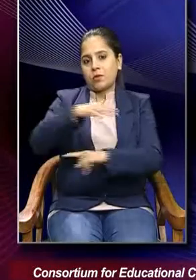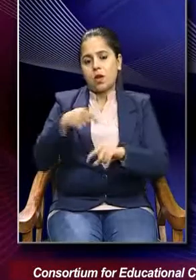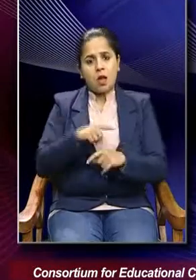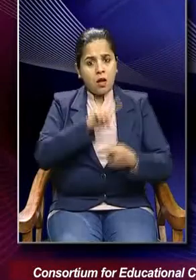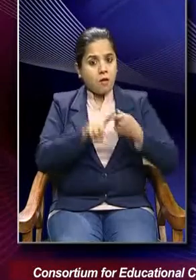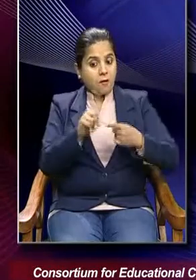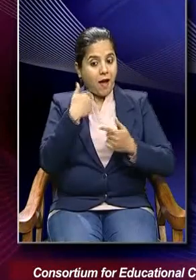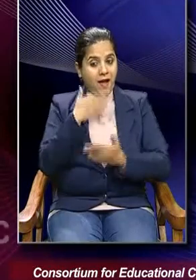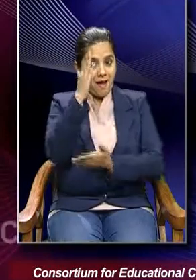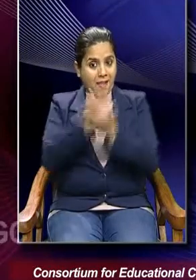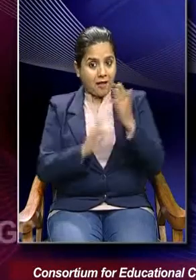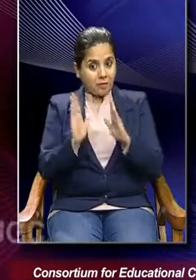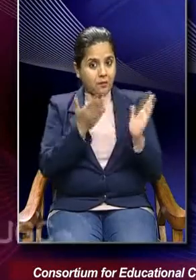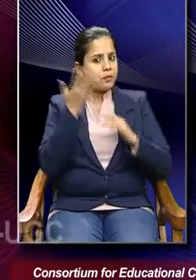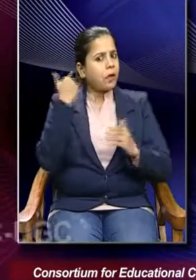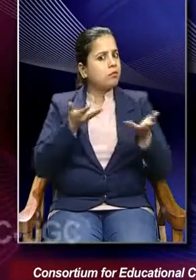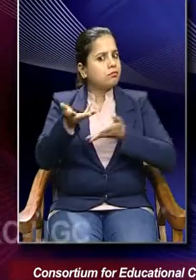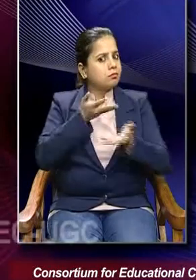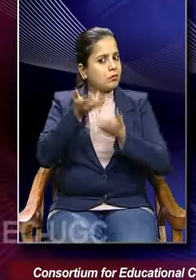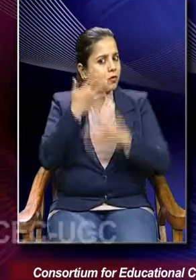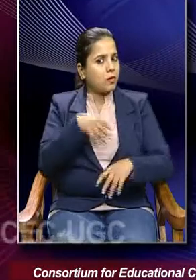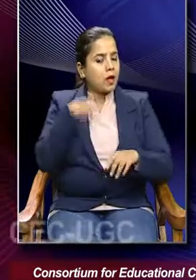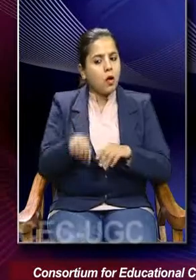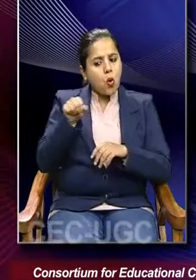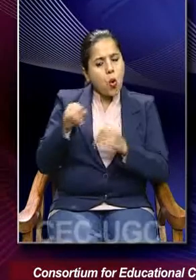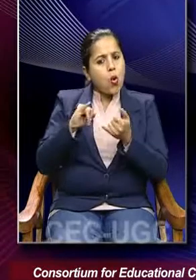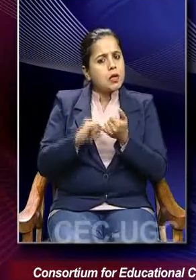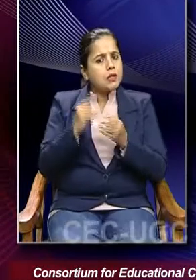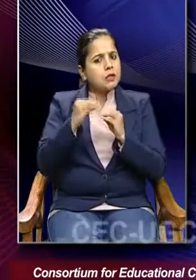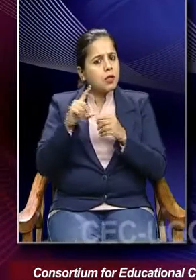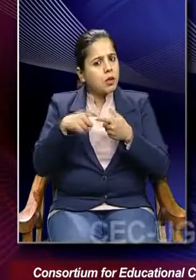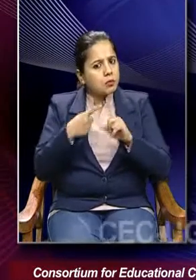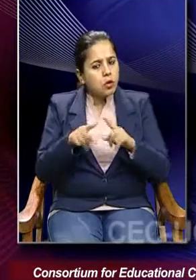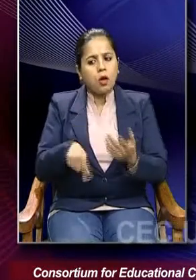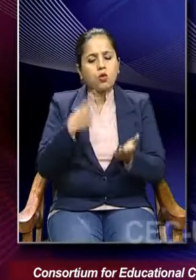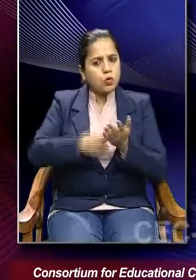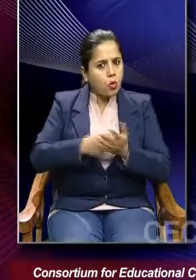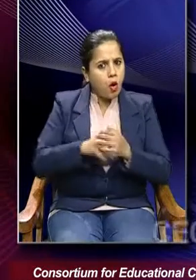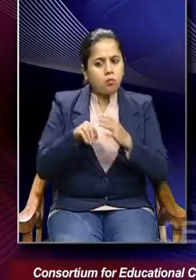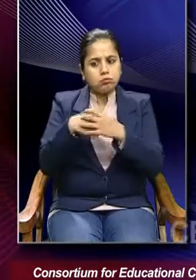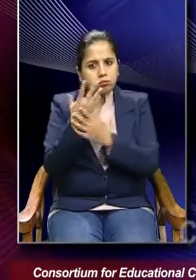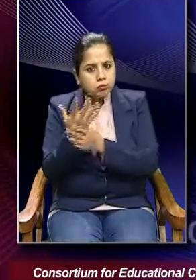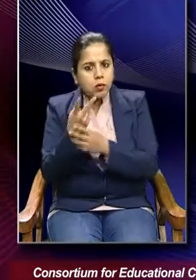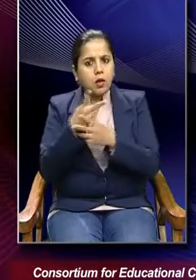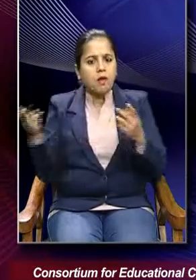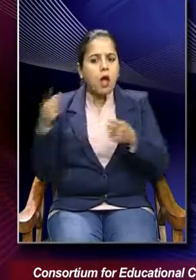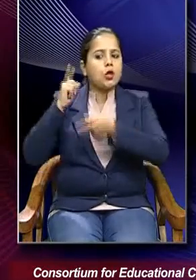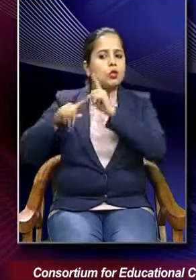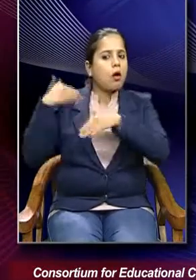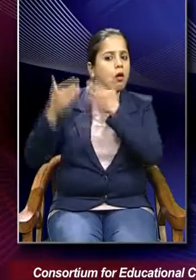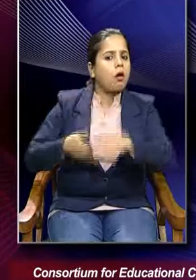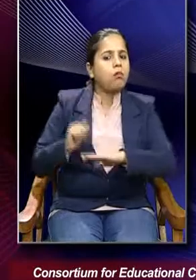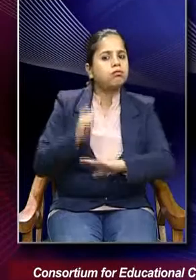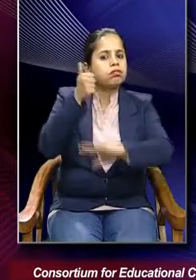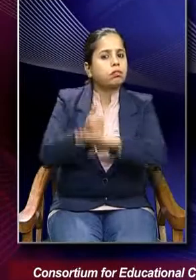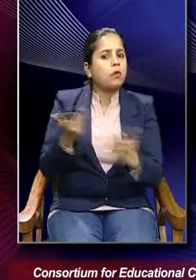of the lecture, we discussed the discipline of sociology, its emergence and historical development. In